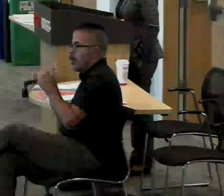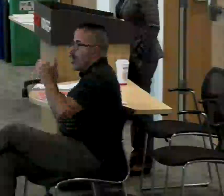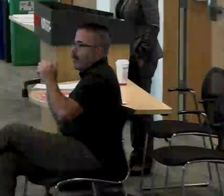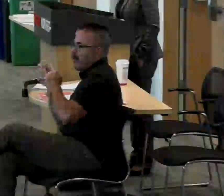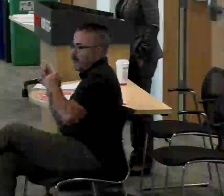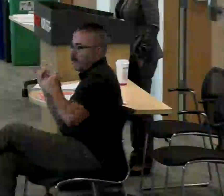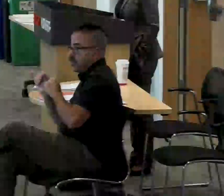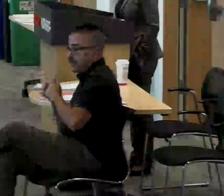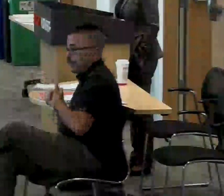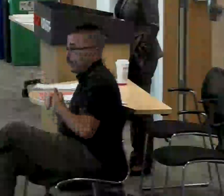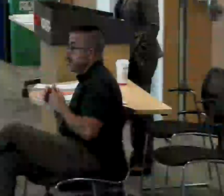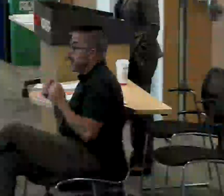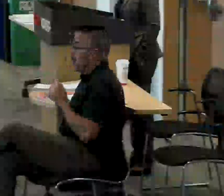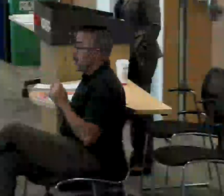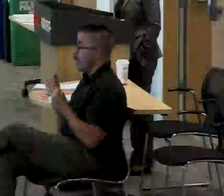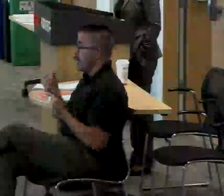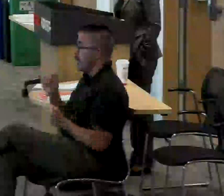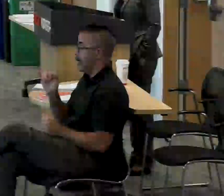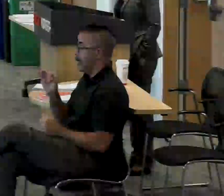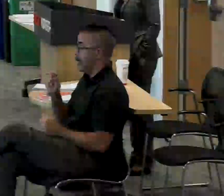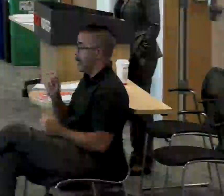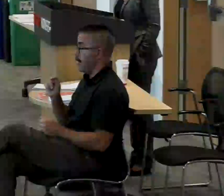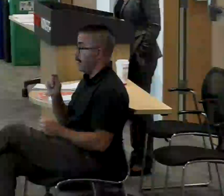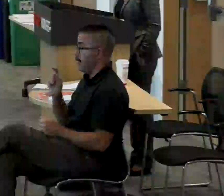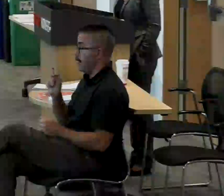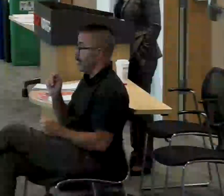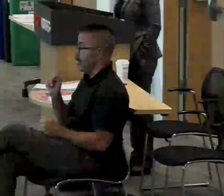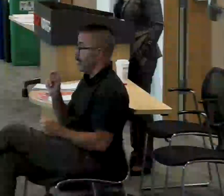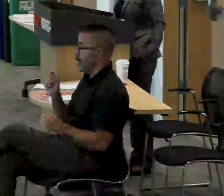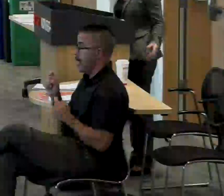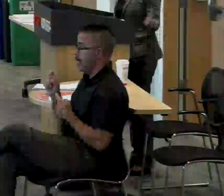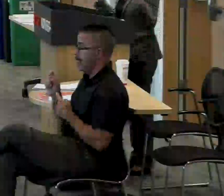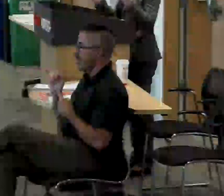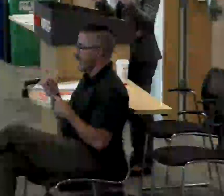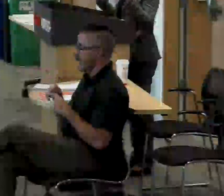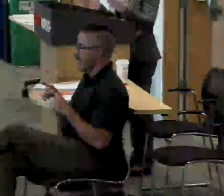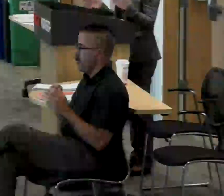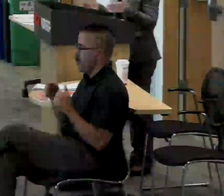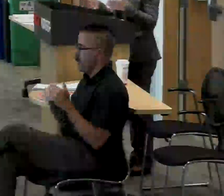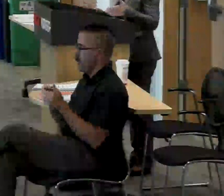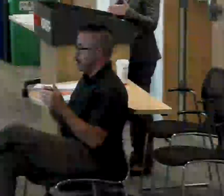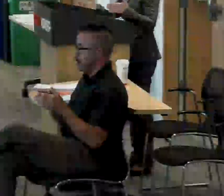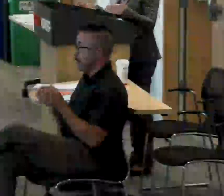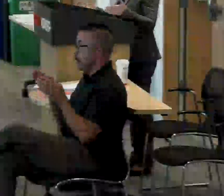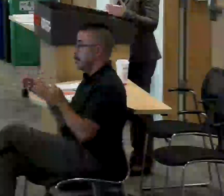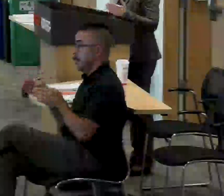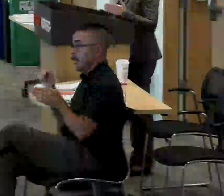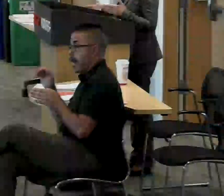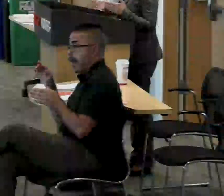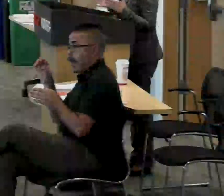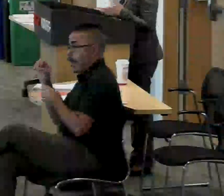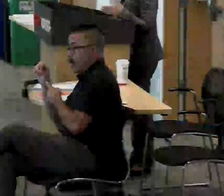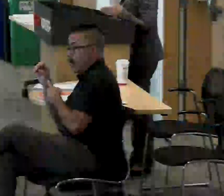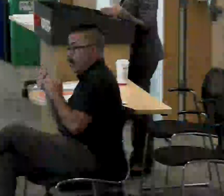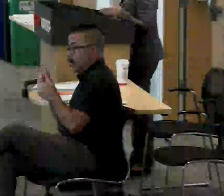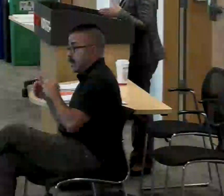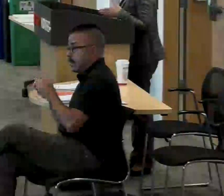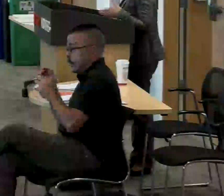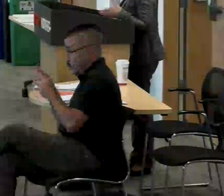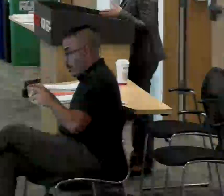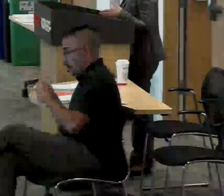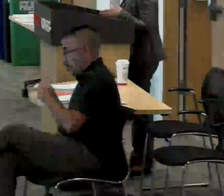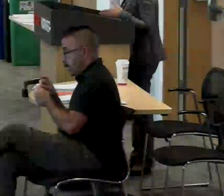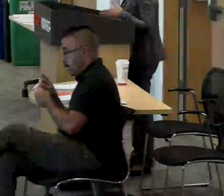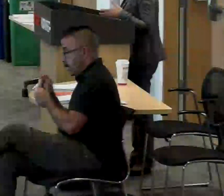gift tax, it's a different process. The way that it works for ABLE is the person who has the disability that is eligible for